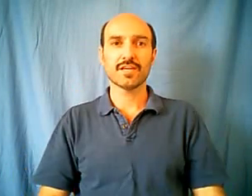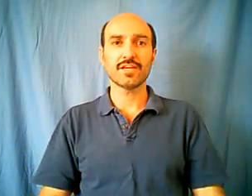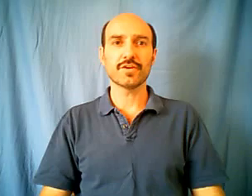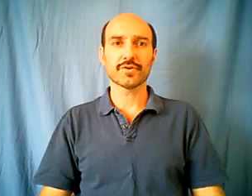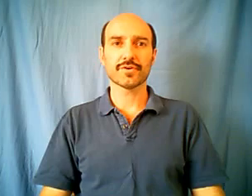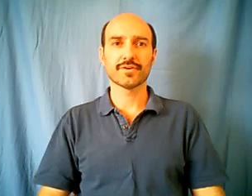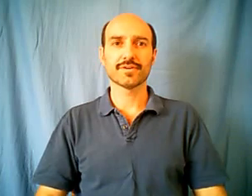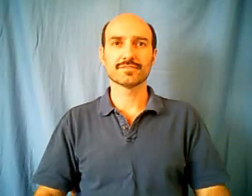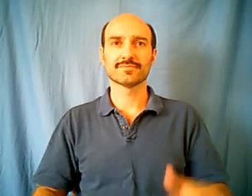Here.